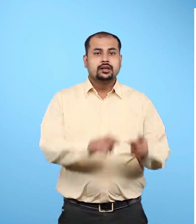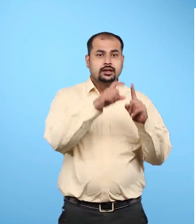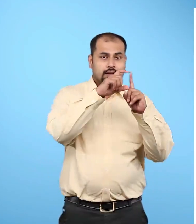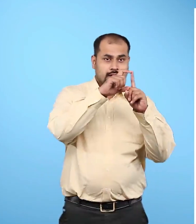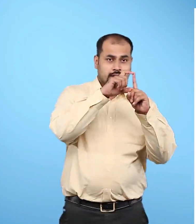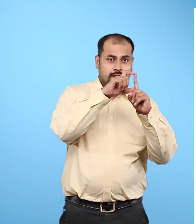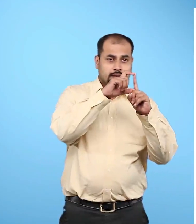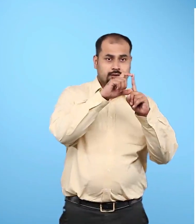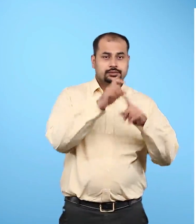D.